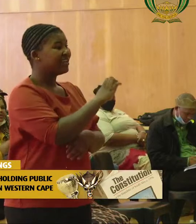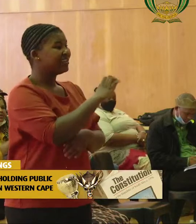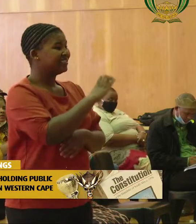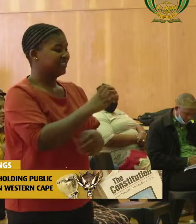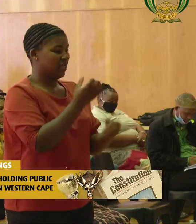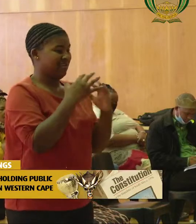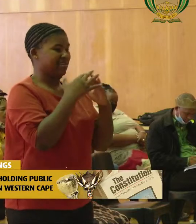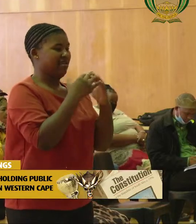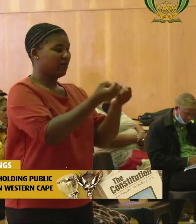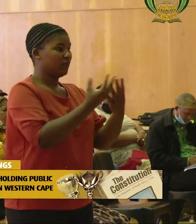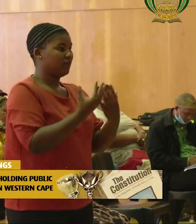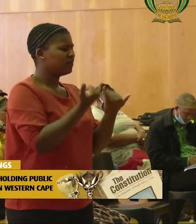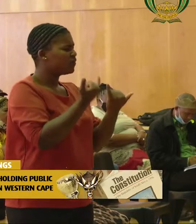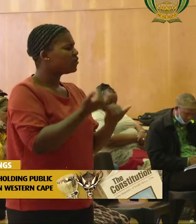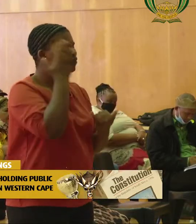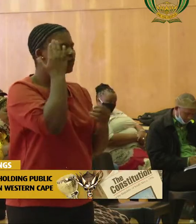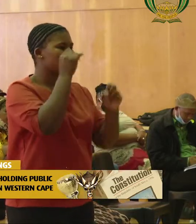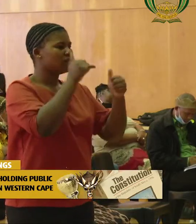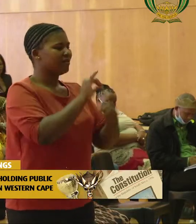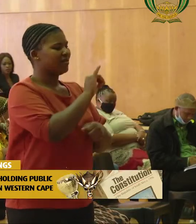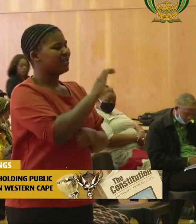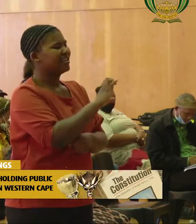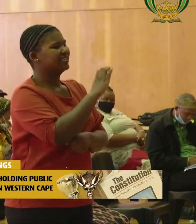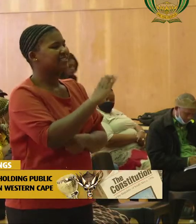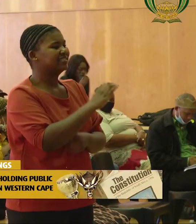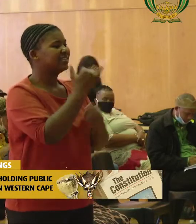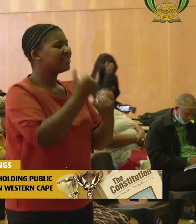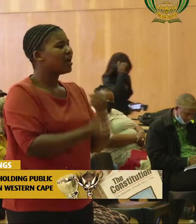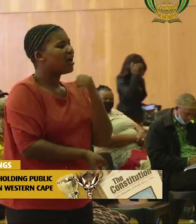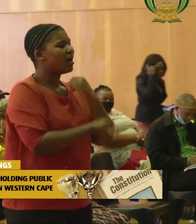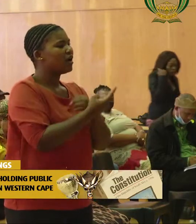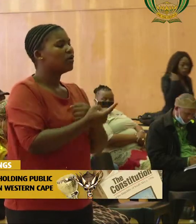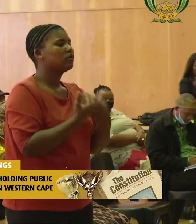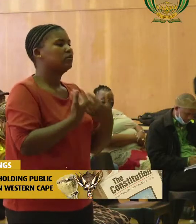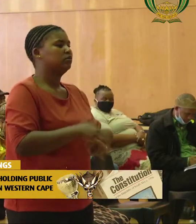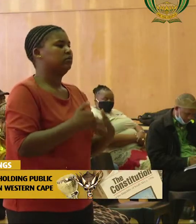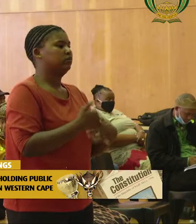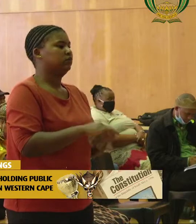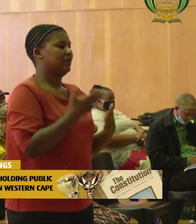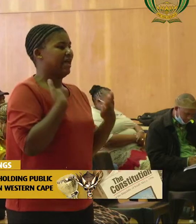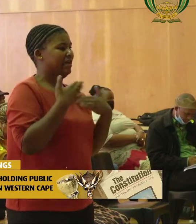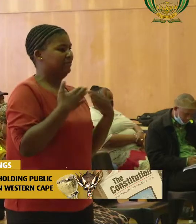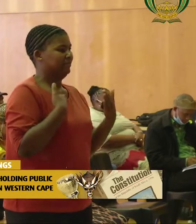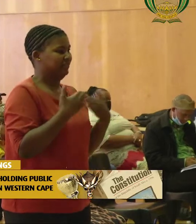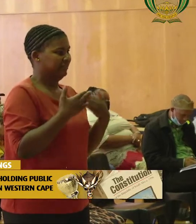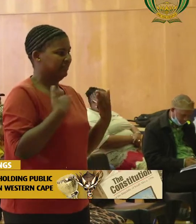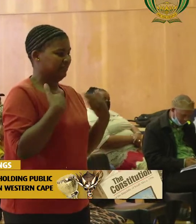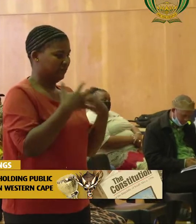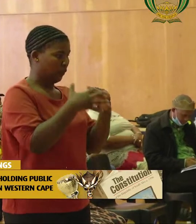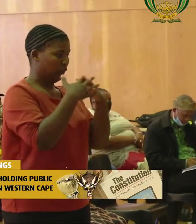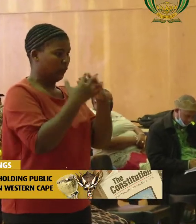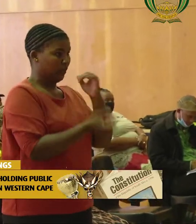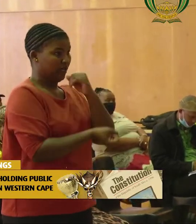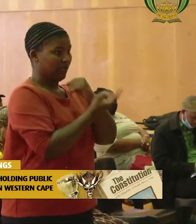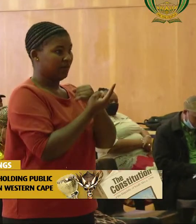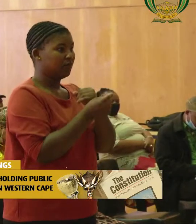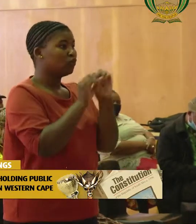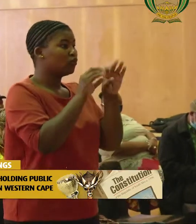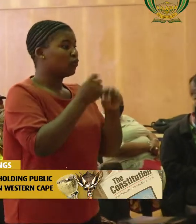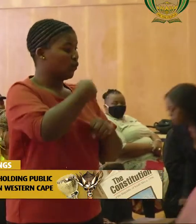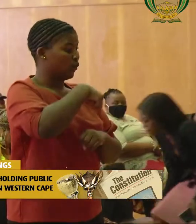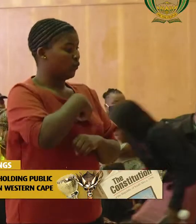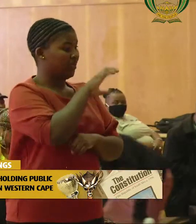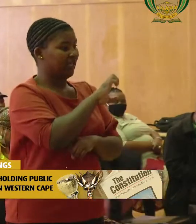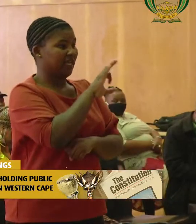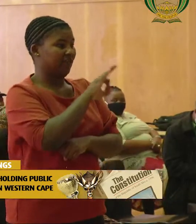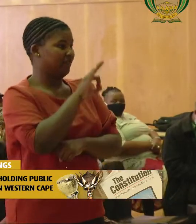that currently the IEC is experiencing an administrative nightmare. Therefore, as the EFF, we oppose